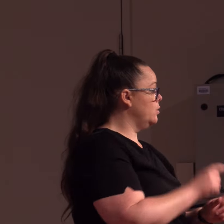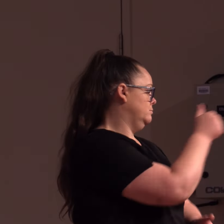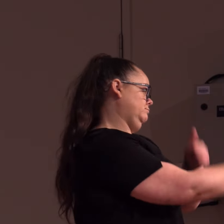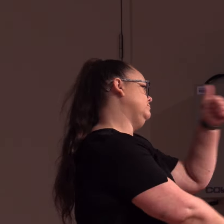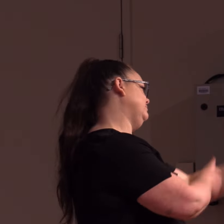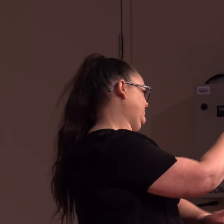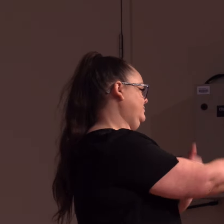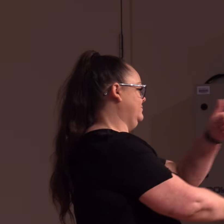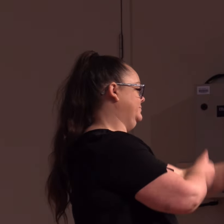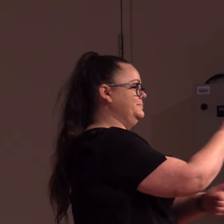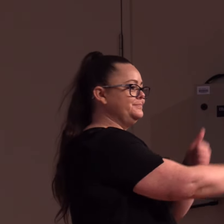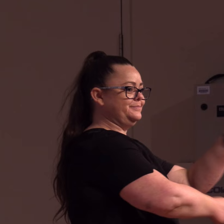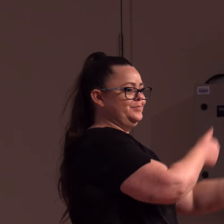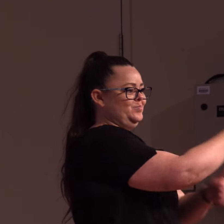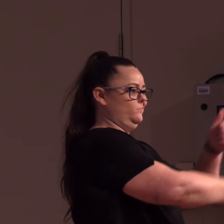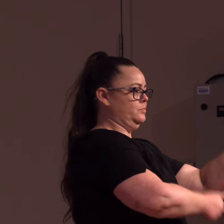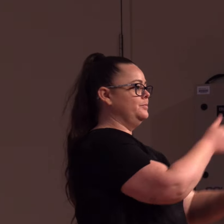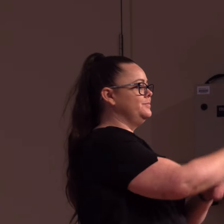congratulations.